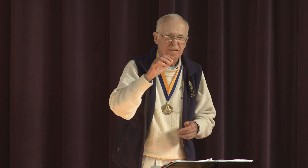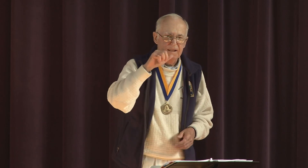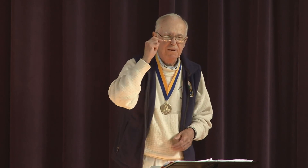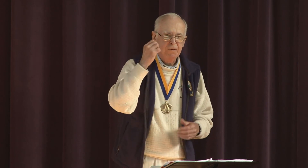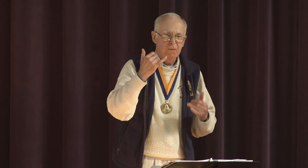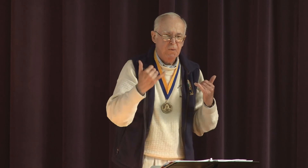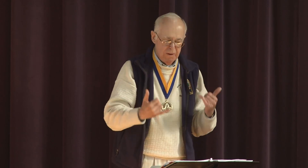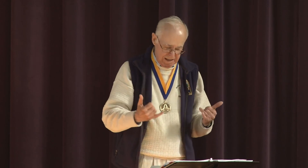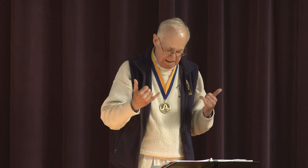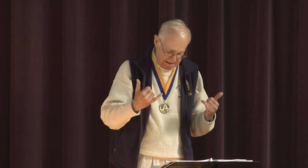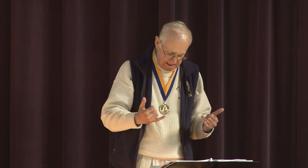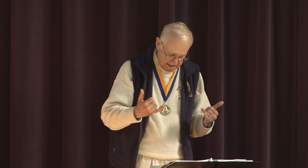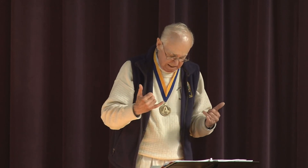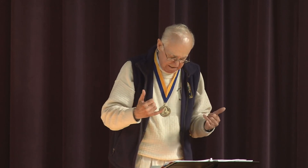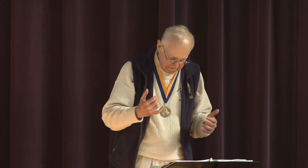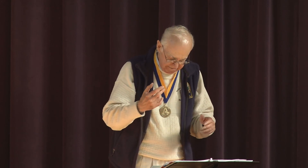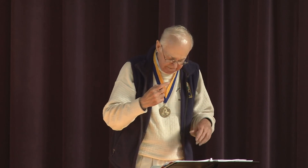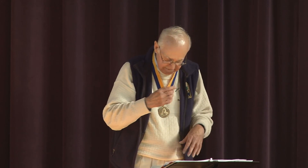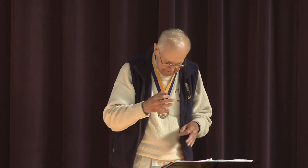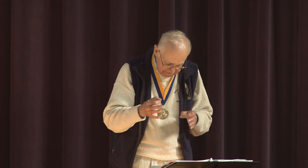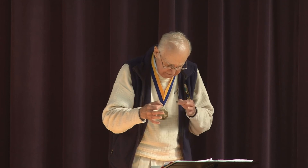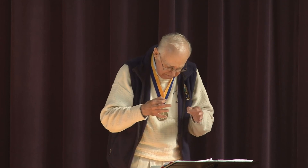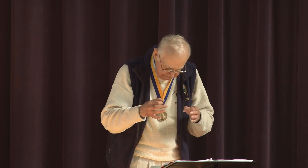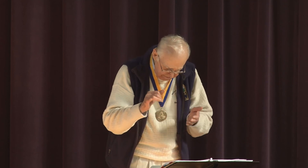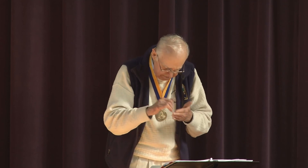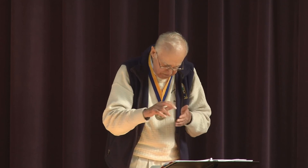I just noticed in a recent issue of Gallaudet Today,